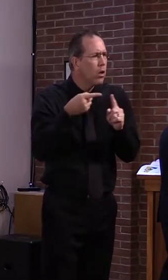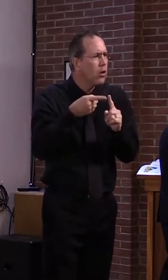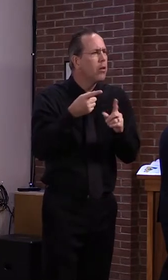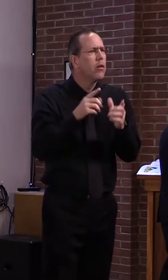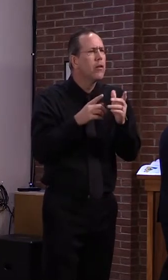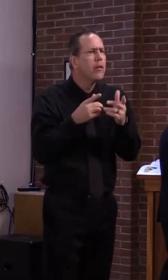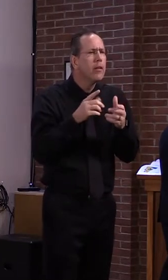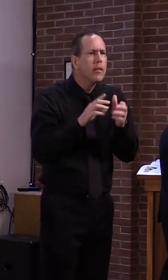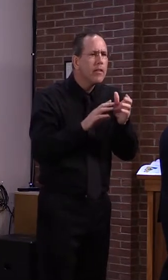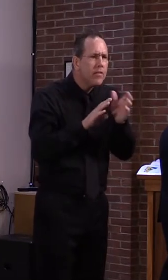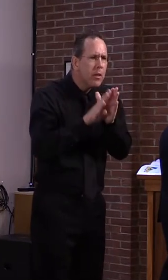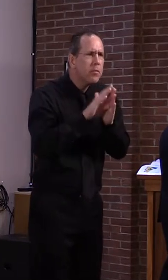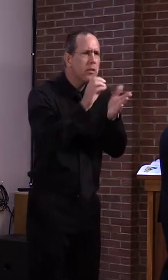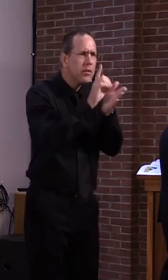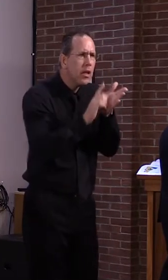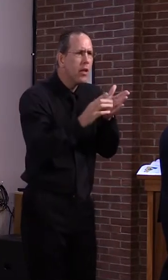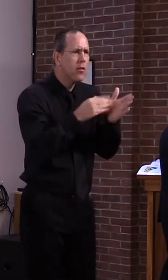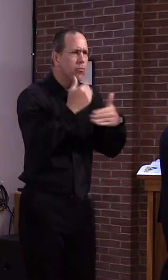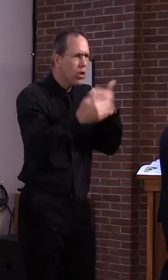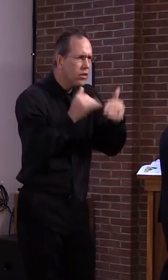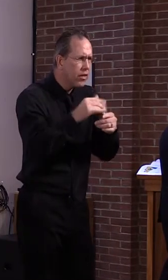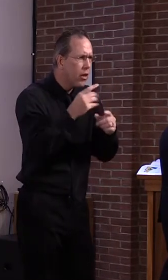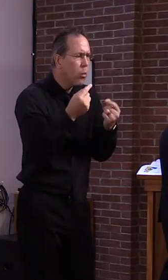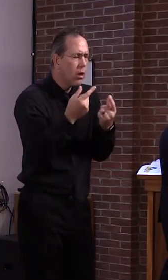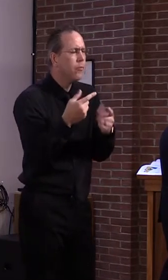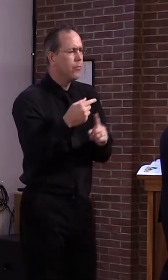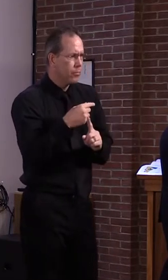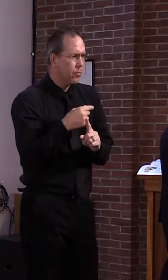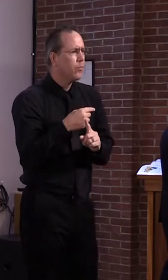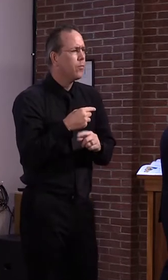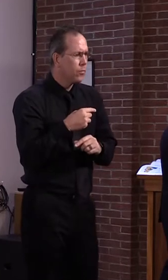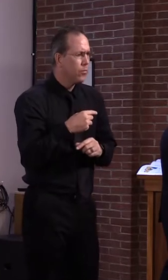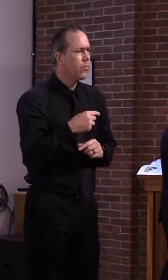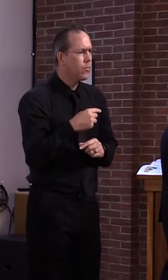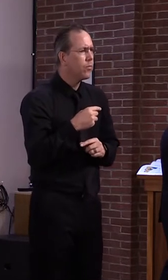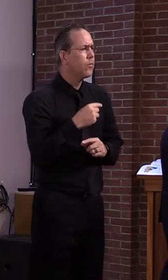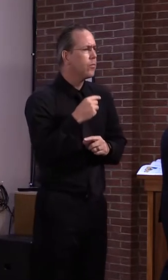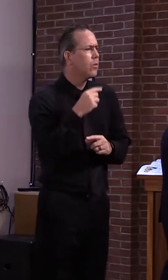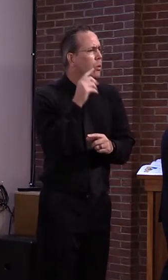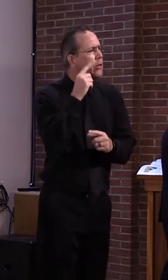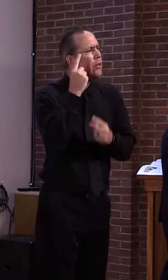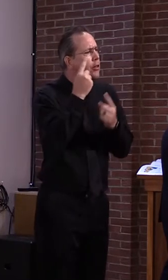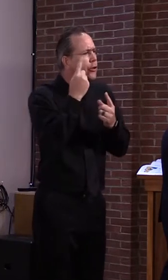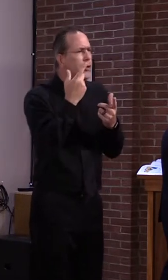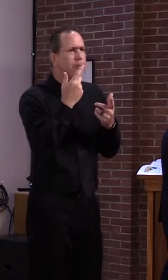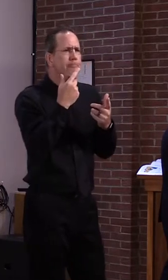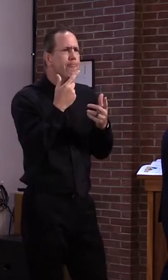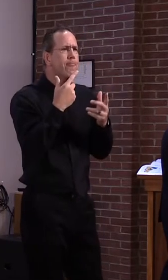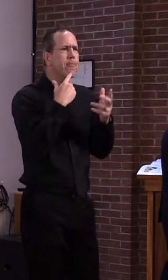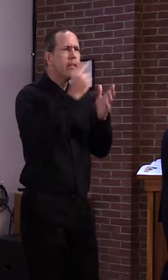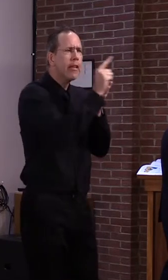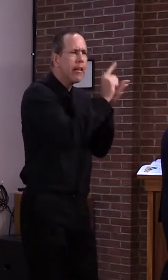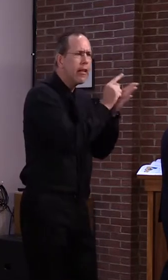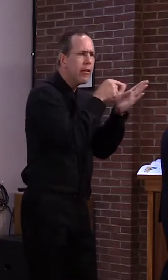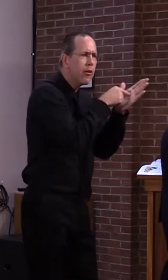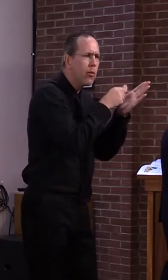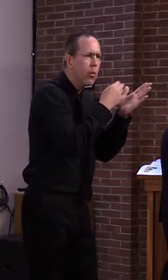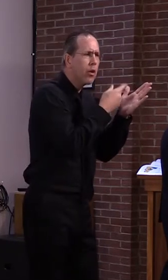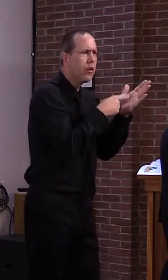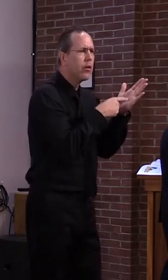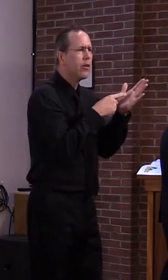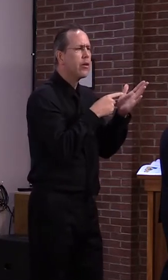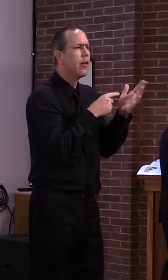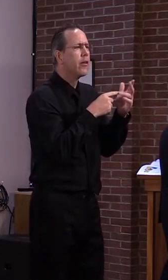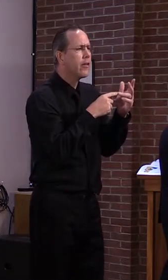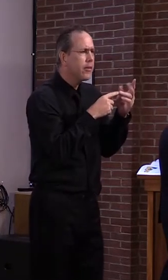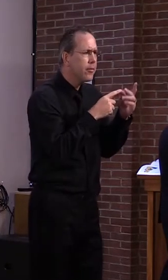what are the sort of requirements from a FERPA standpoint and from a HIPAA standpoint. And then we've begun conversations